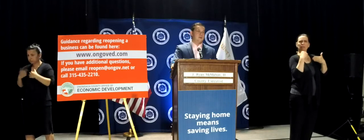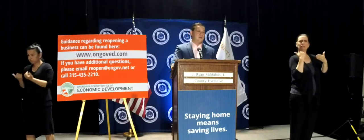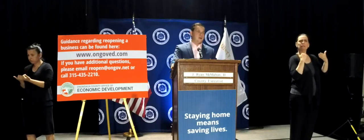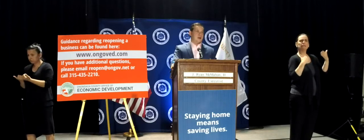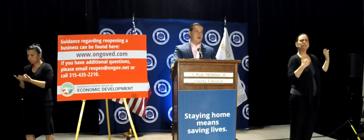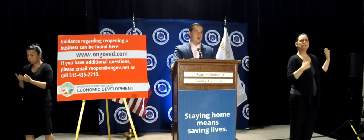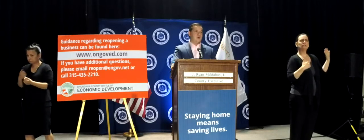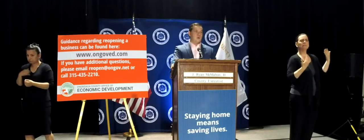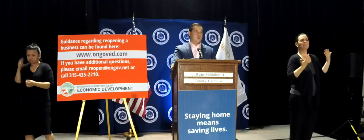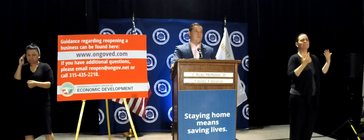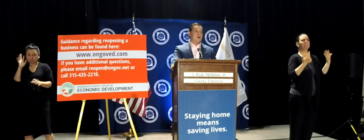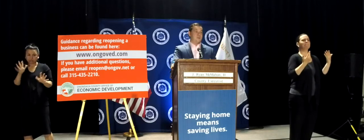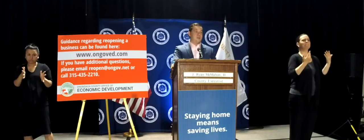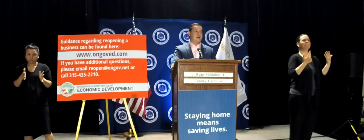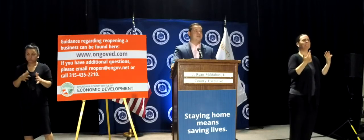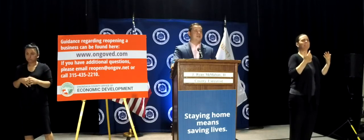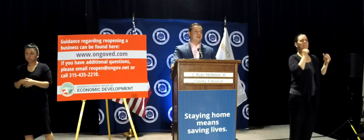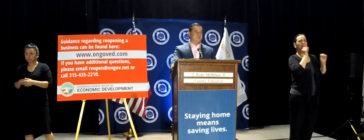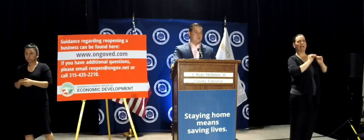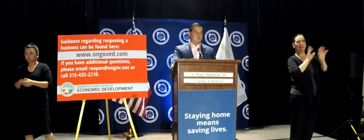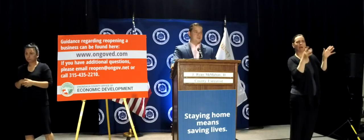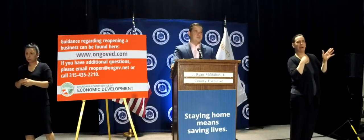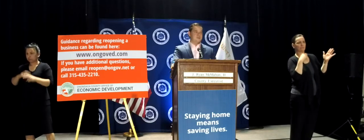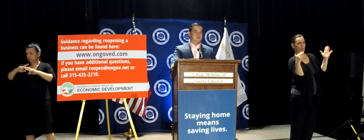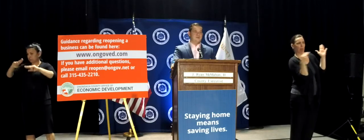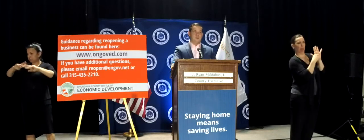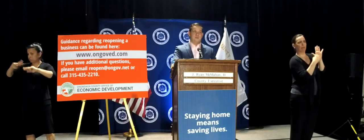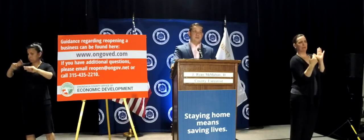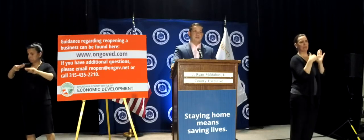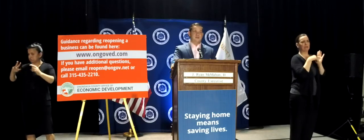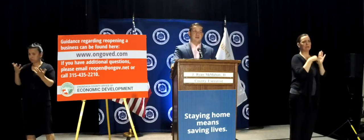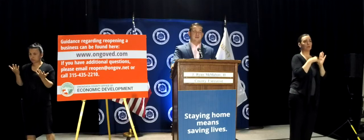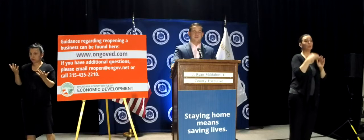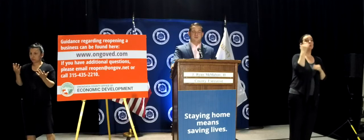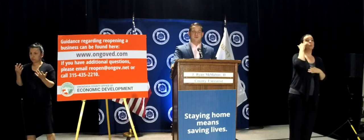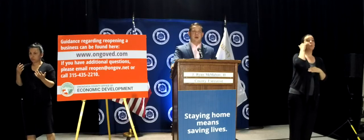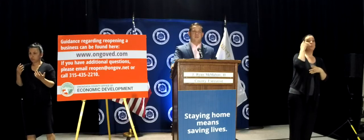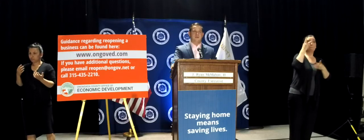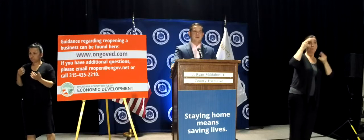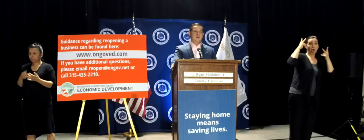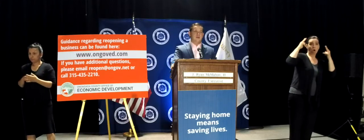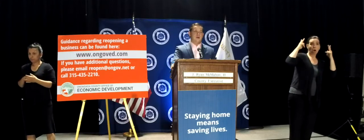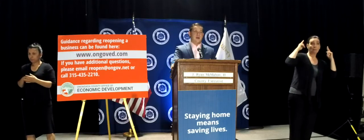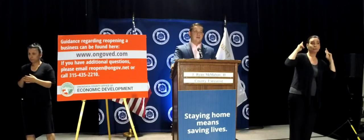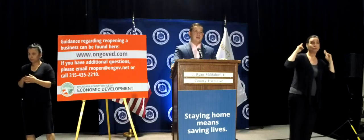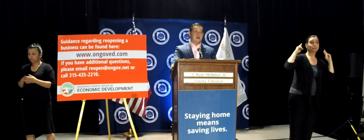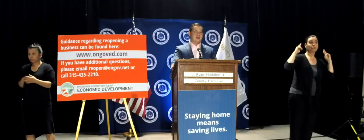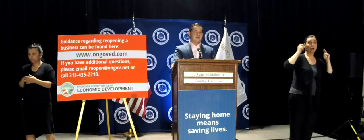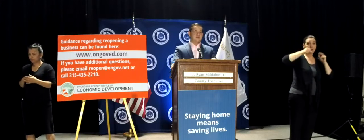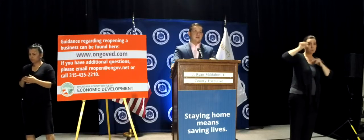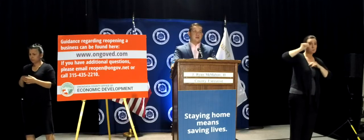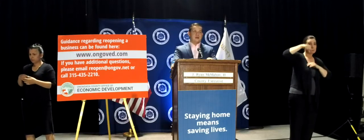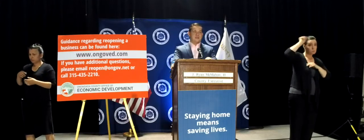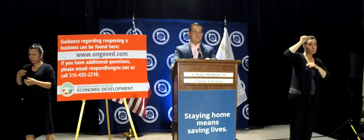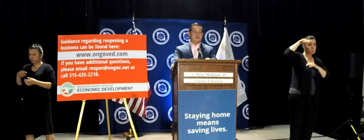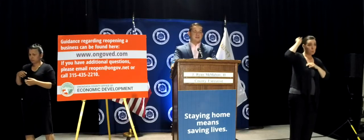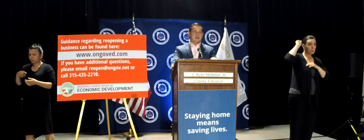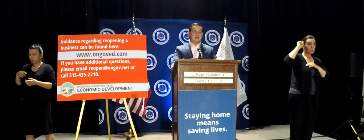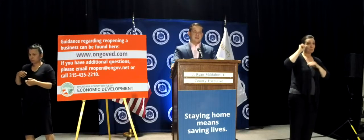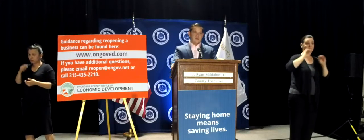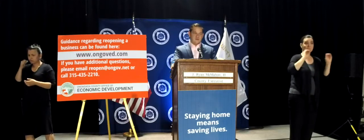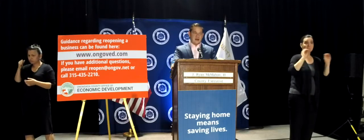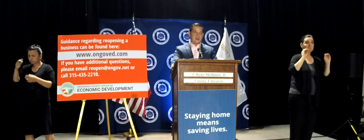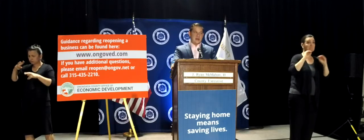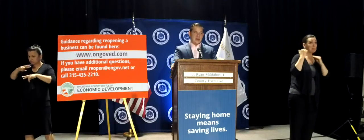that. I know that barber shops and clippers, there's no limitations on clippers, so I think there's certain aspects that